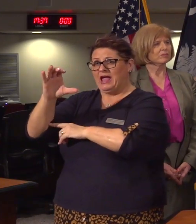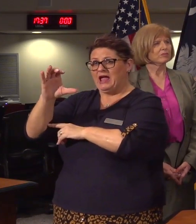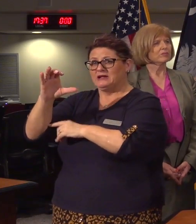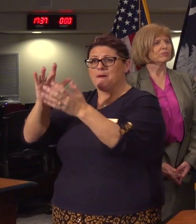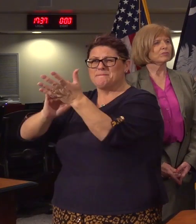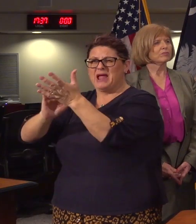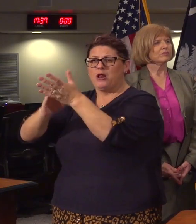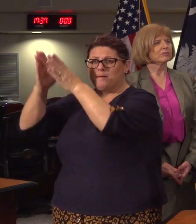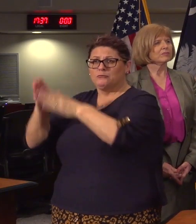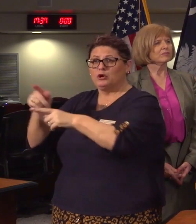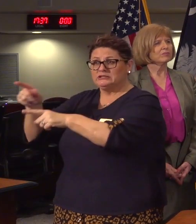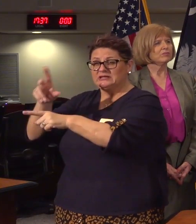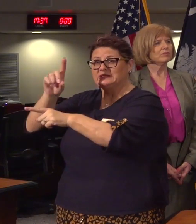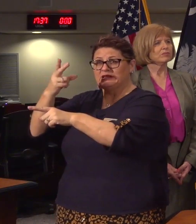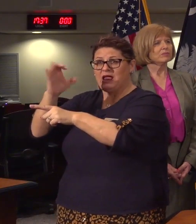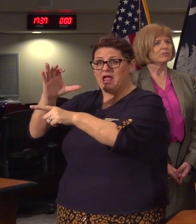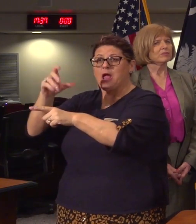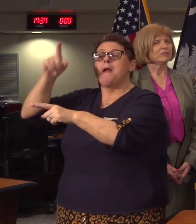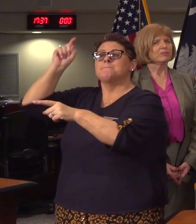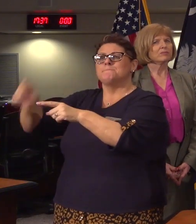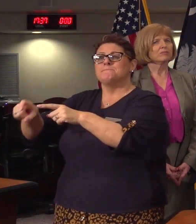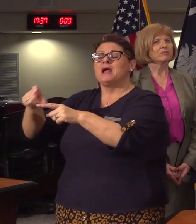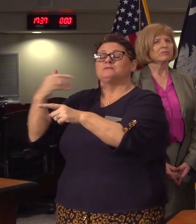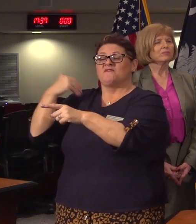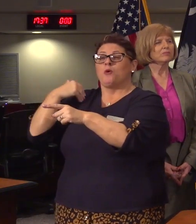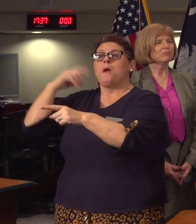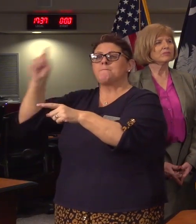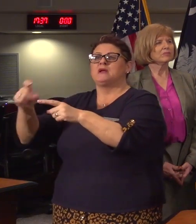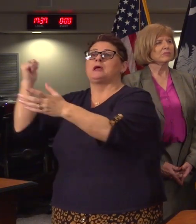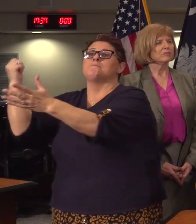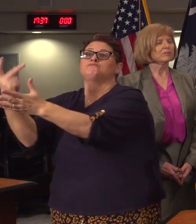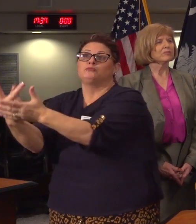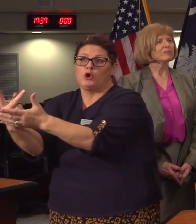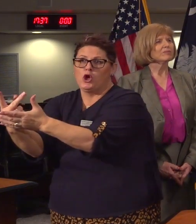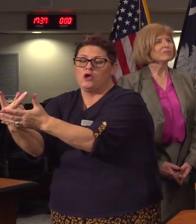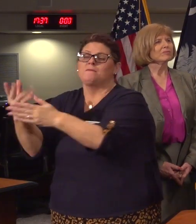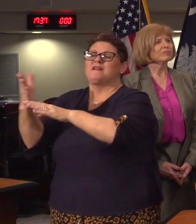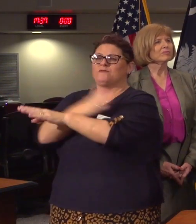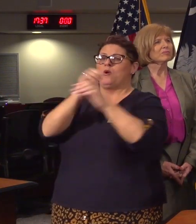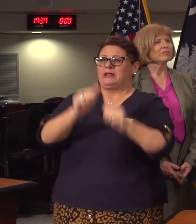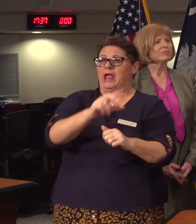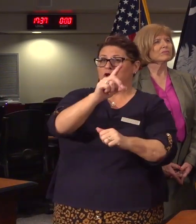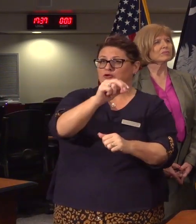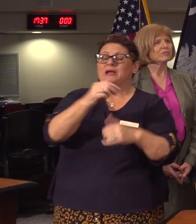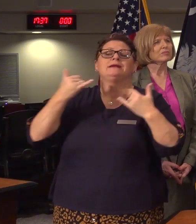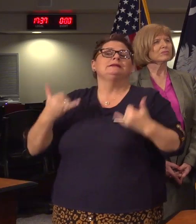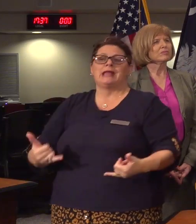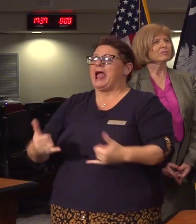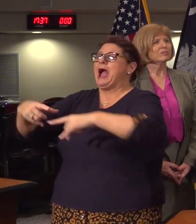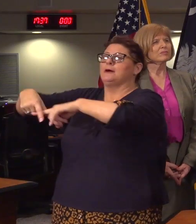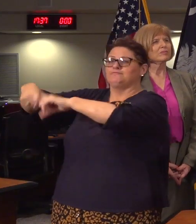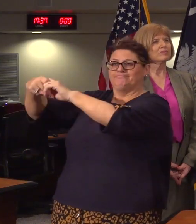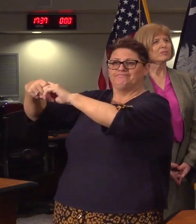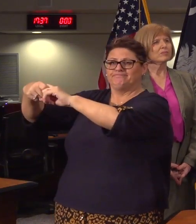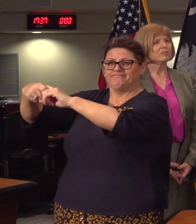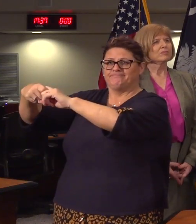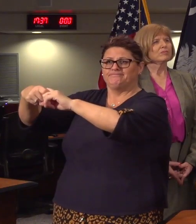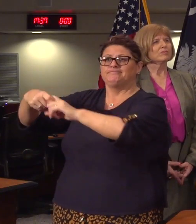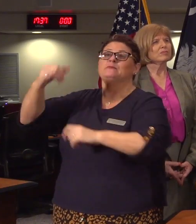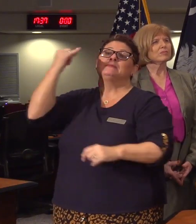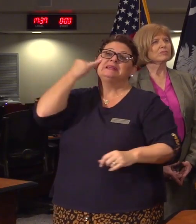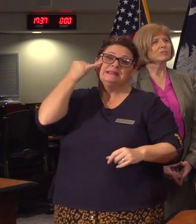consultant to approve the testing. So a healthcare provider, if at their discretion, make the